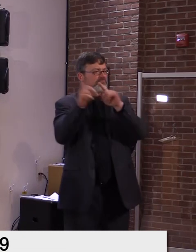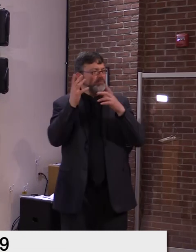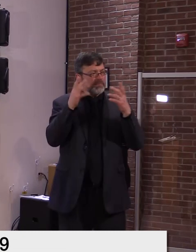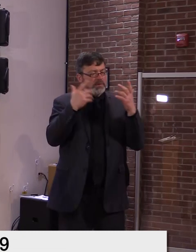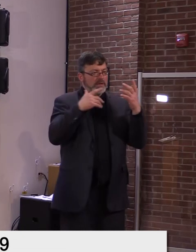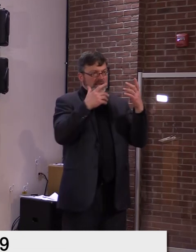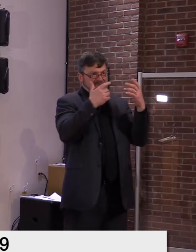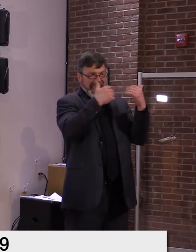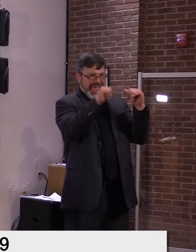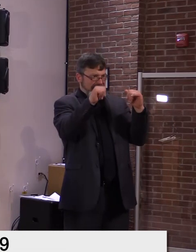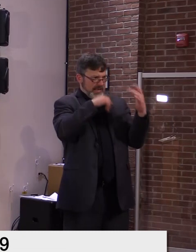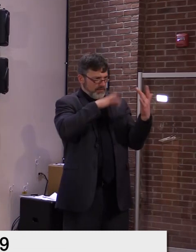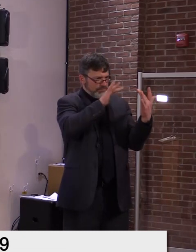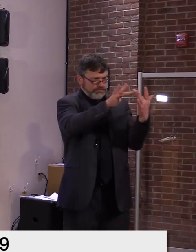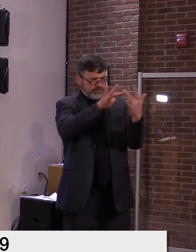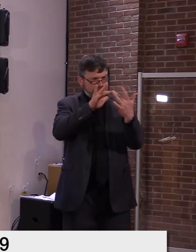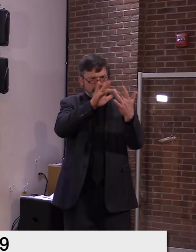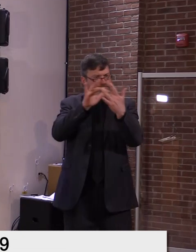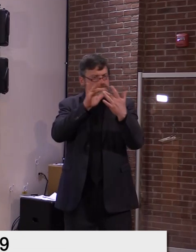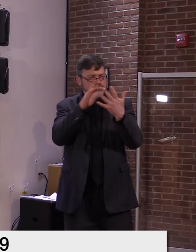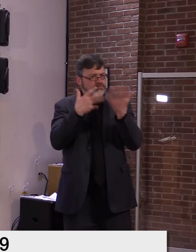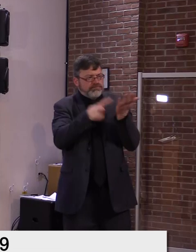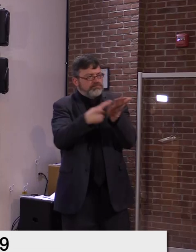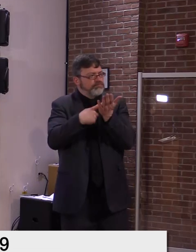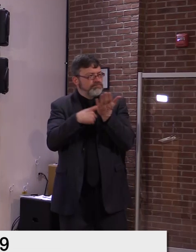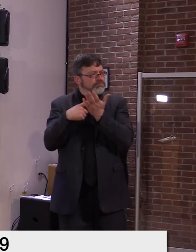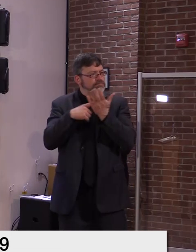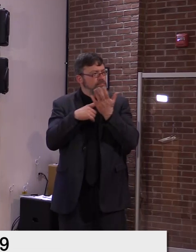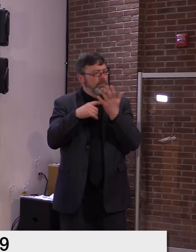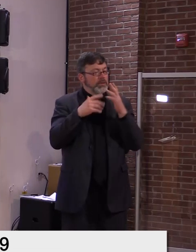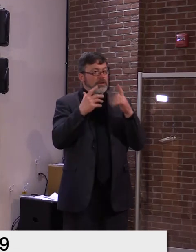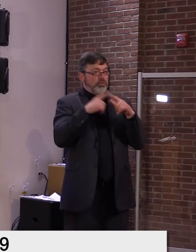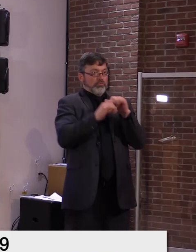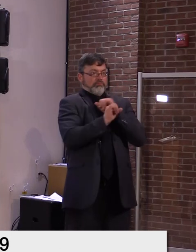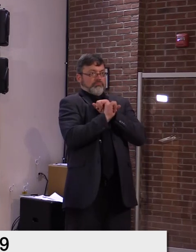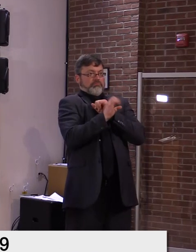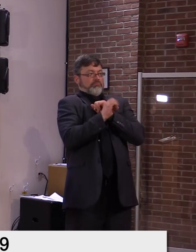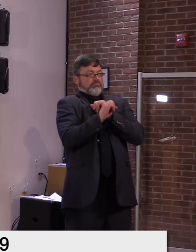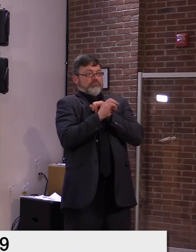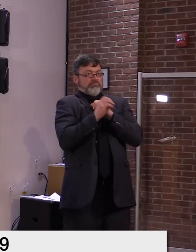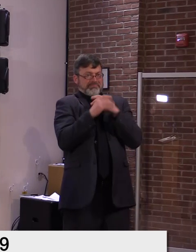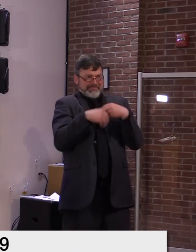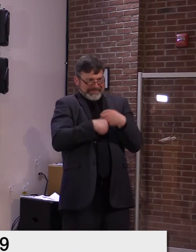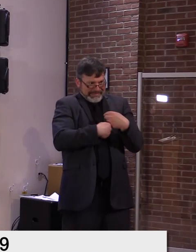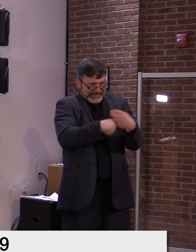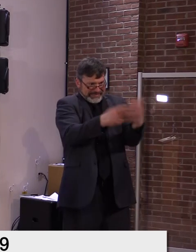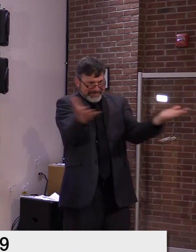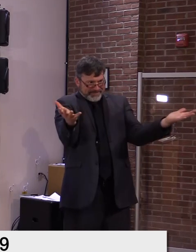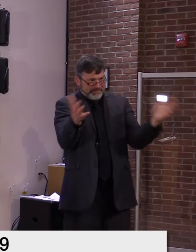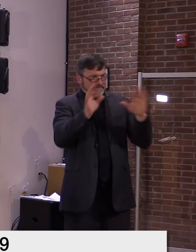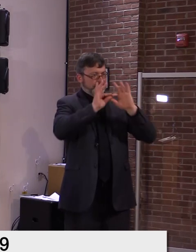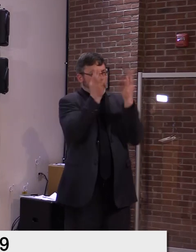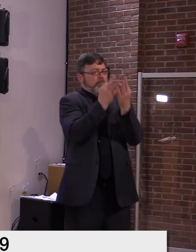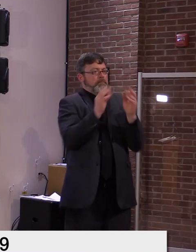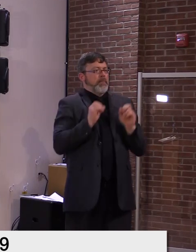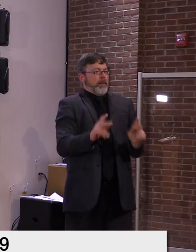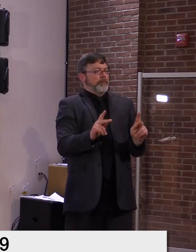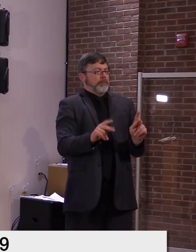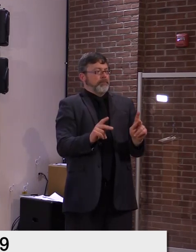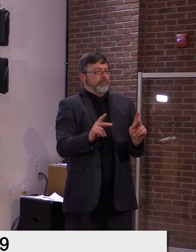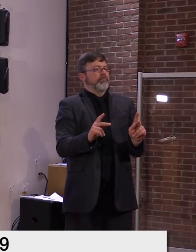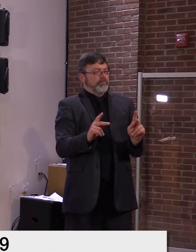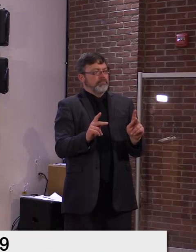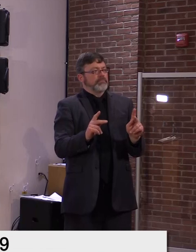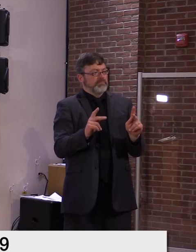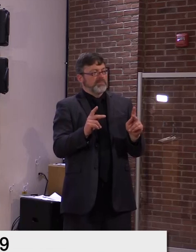this work out or get this idea out. And so we will definitely continue to